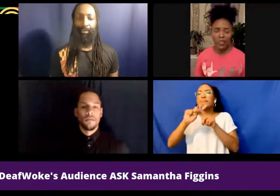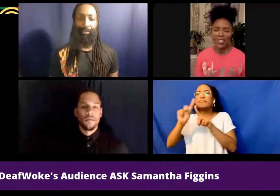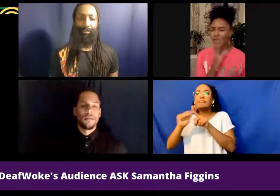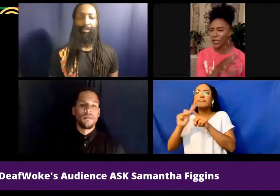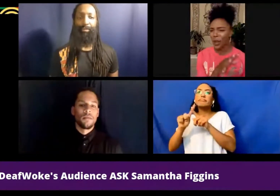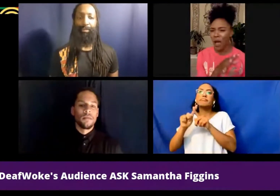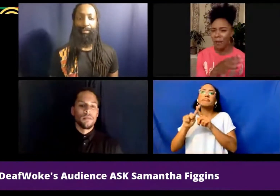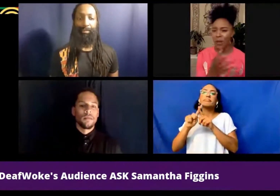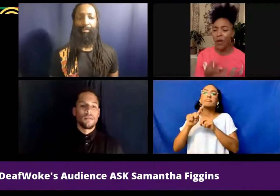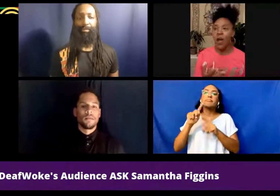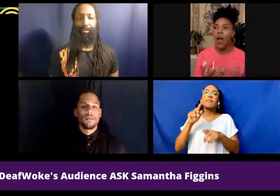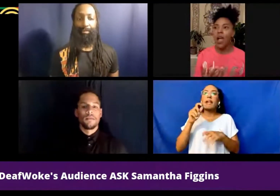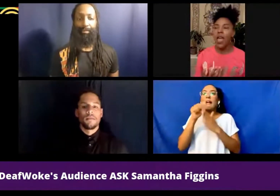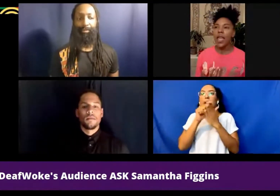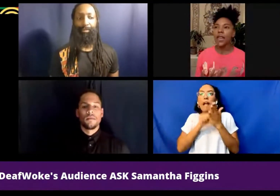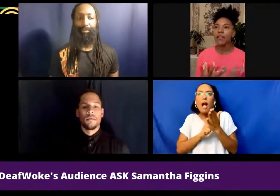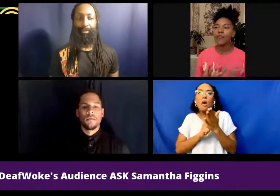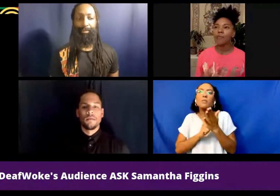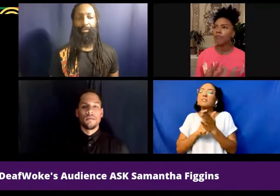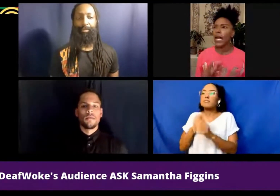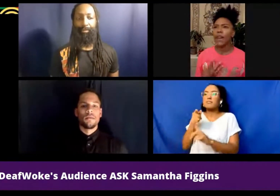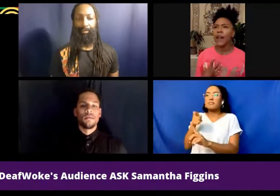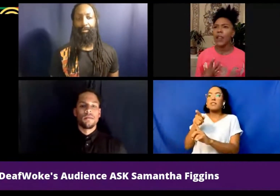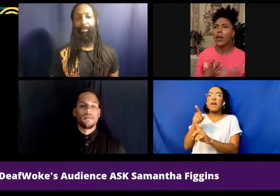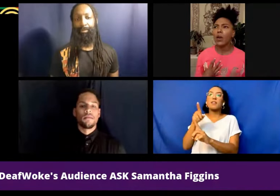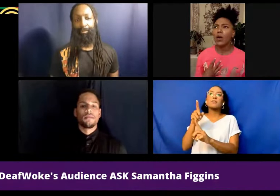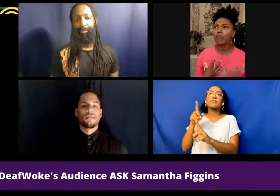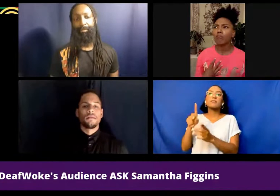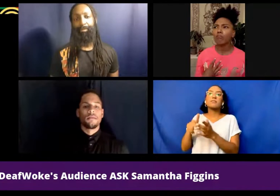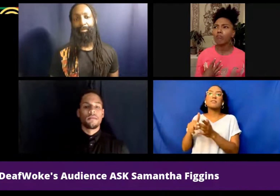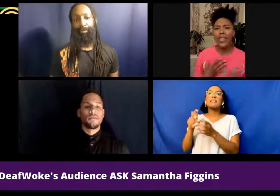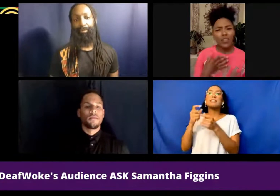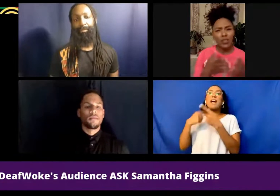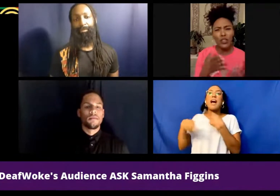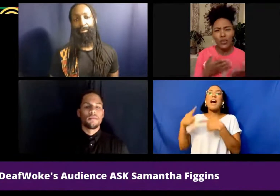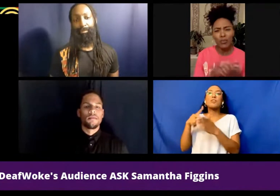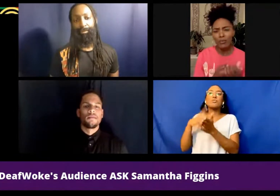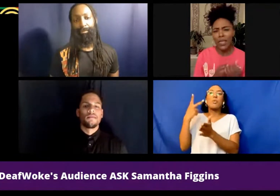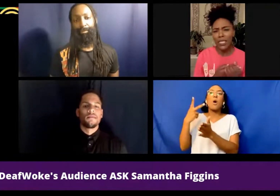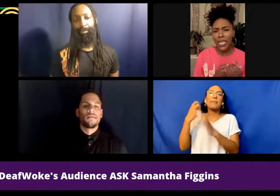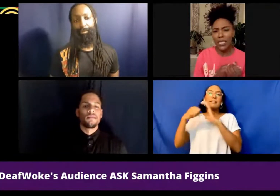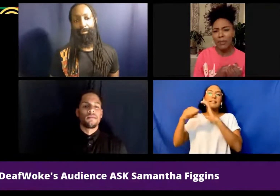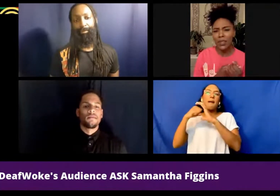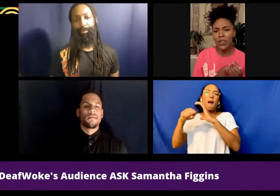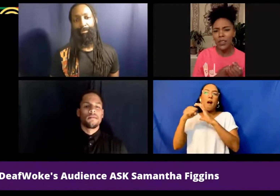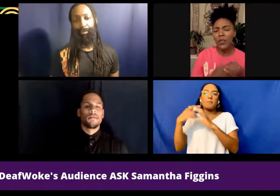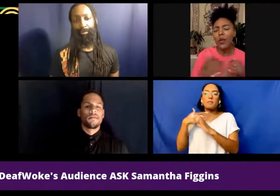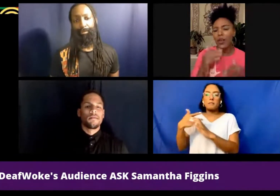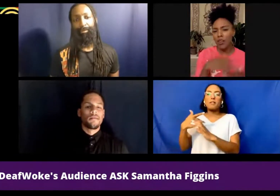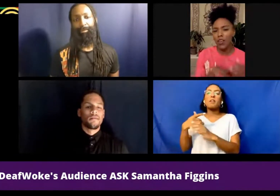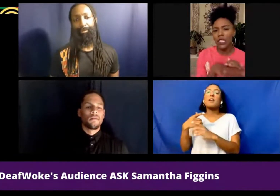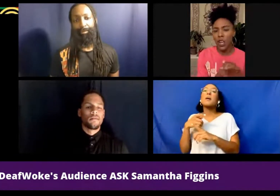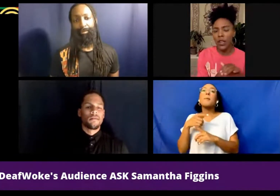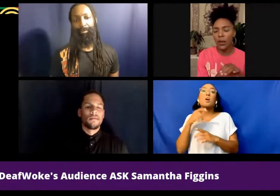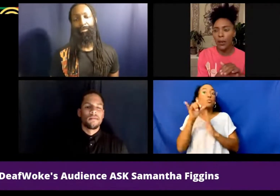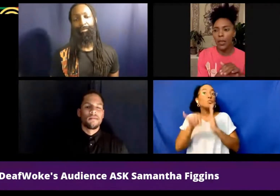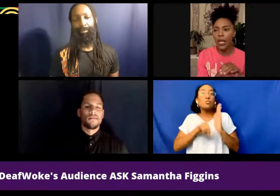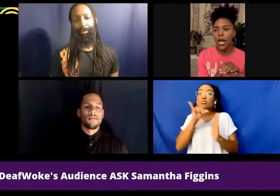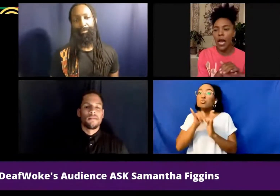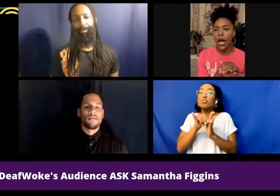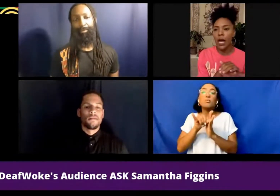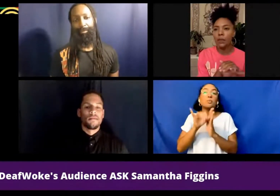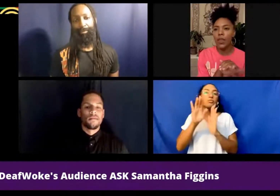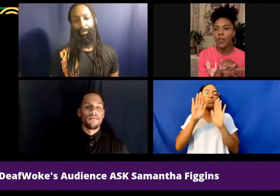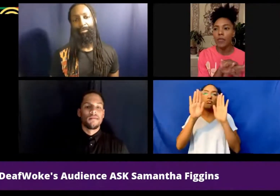receptive skills. They do SimCom though. And I follow YouTube. honestly has been a great starting